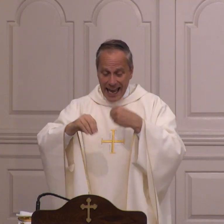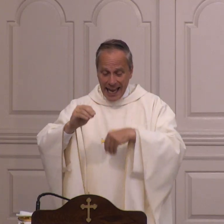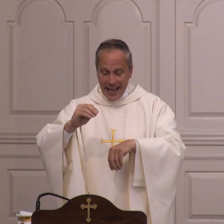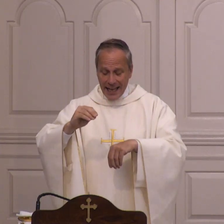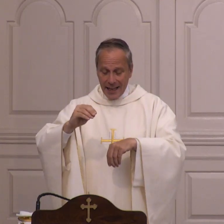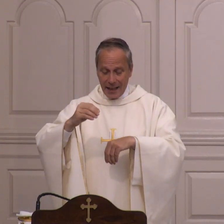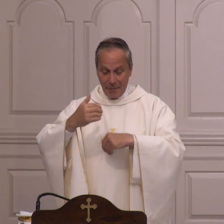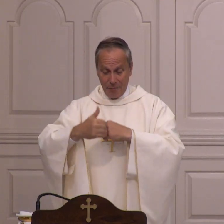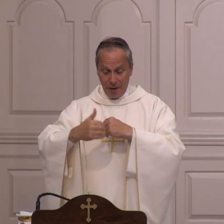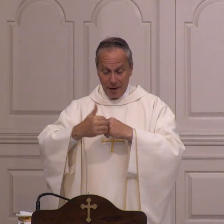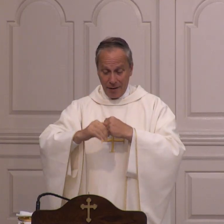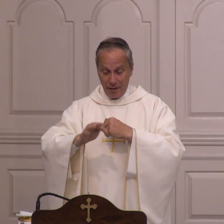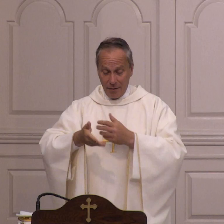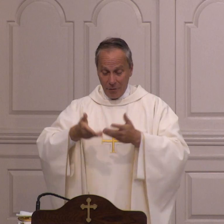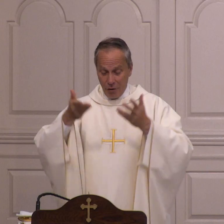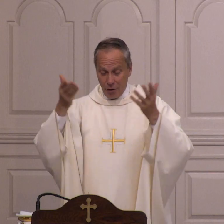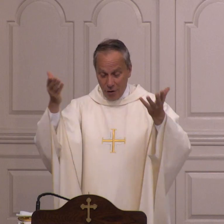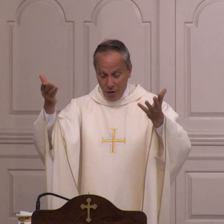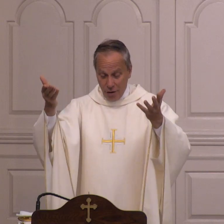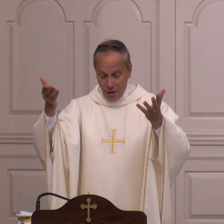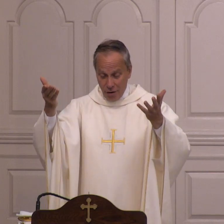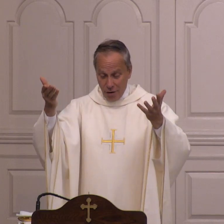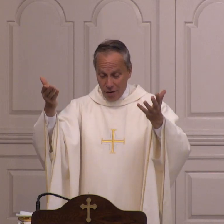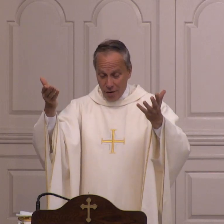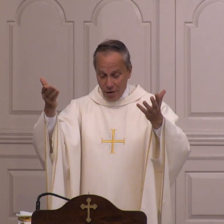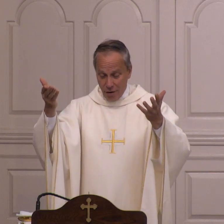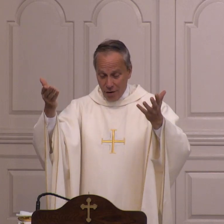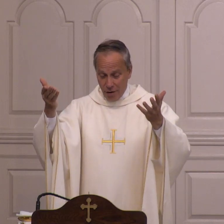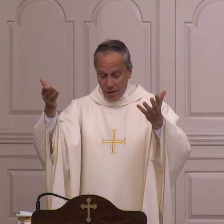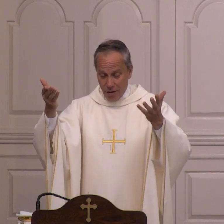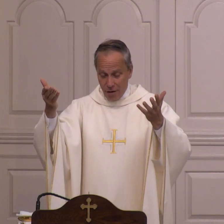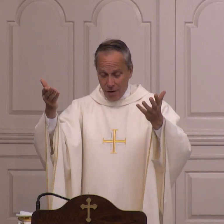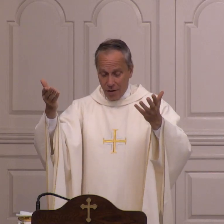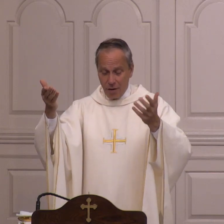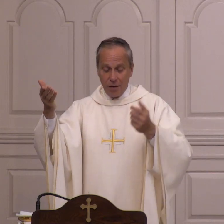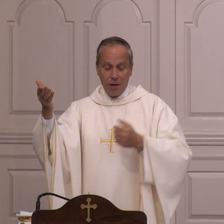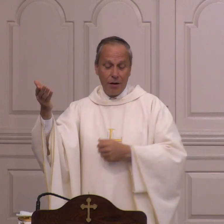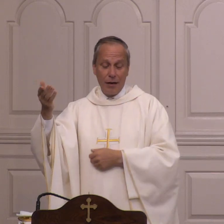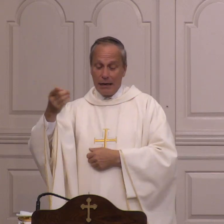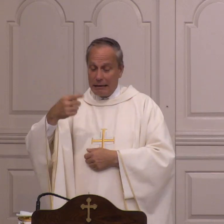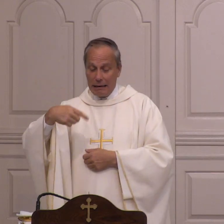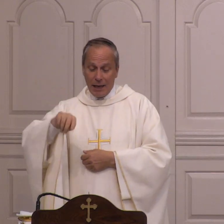How he went into the house of God and ate the bread of offering,